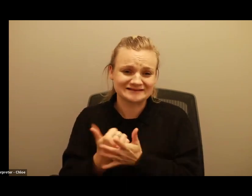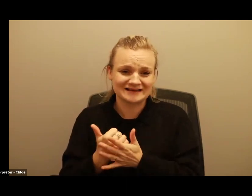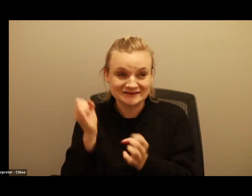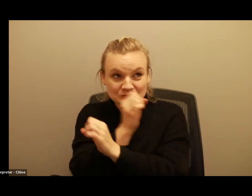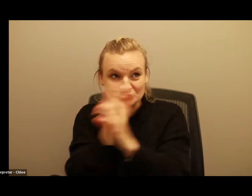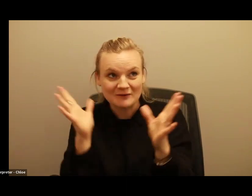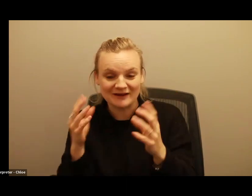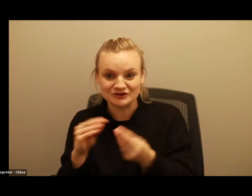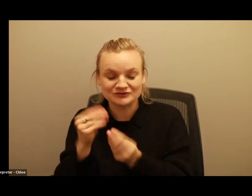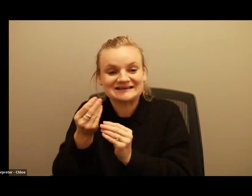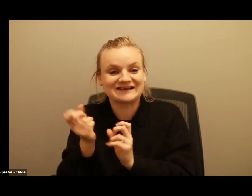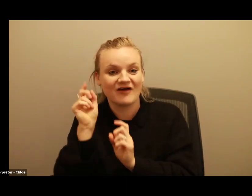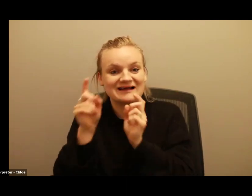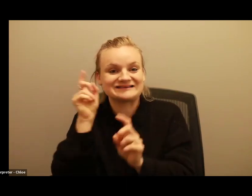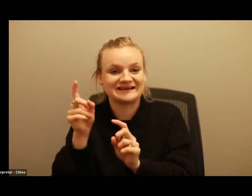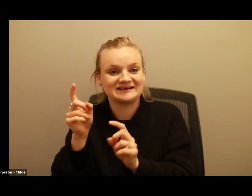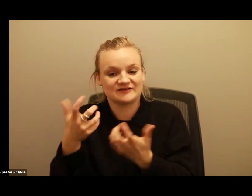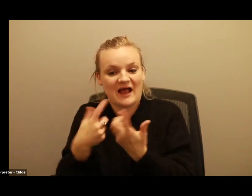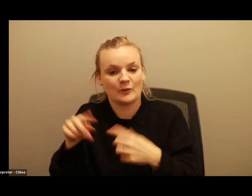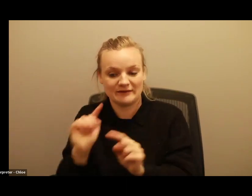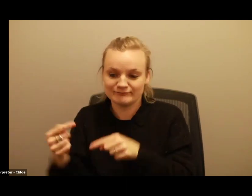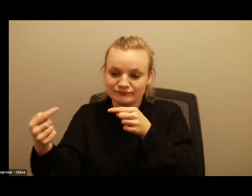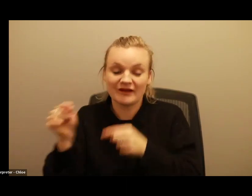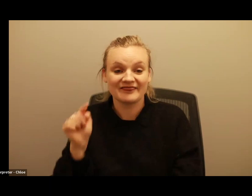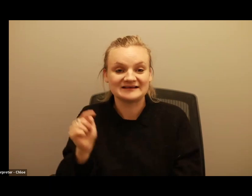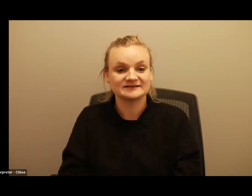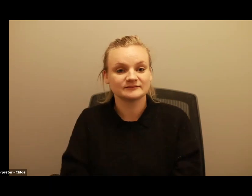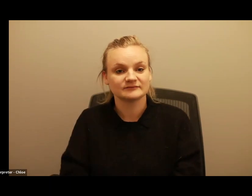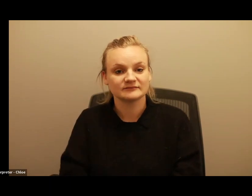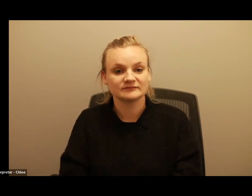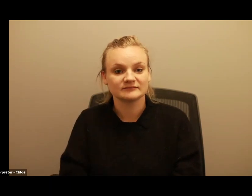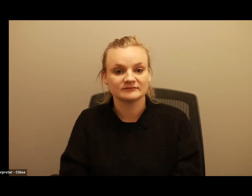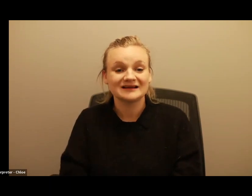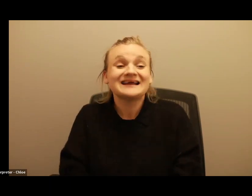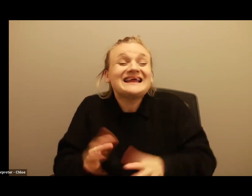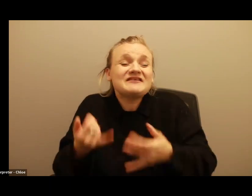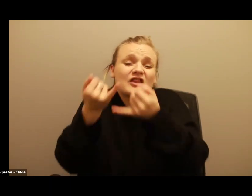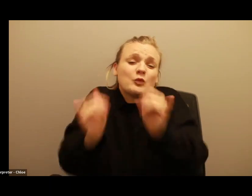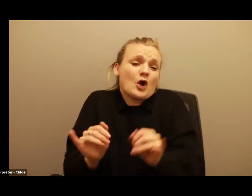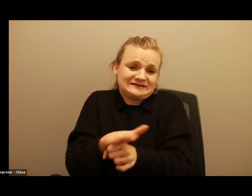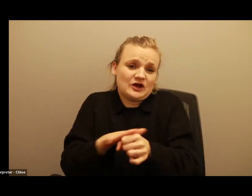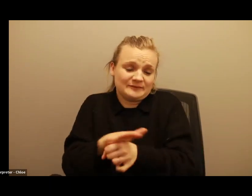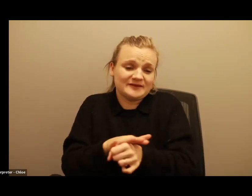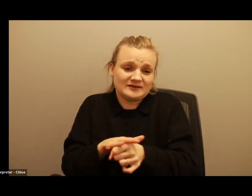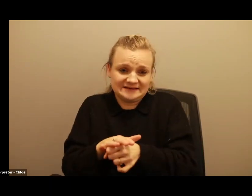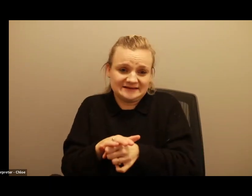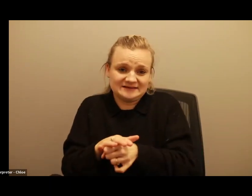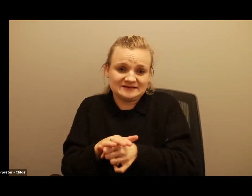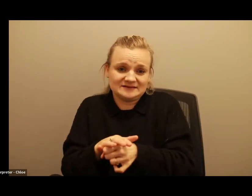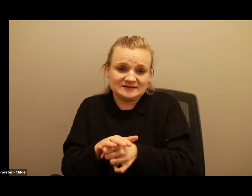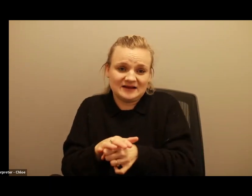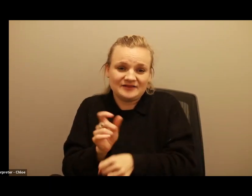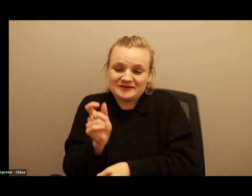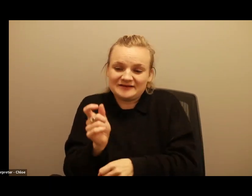creative ideas about how we tackle some of this stuff, even, you know, even in the worst circumstances. You know, there was a little